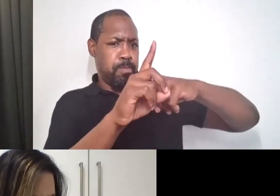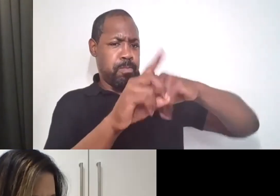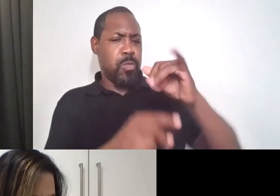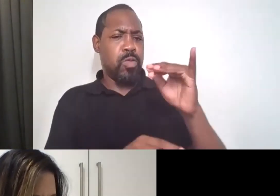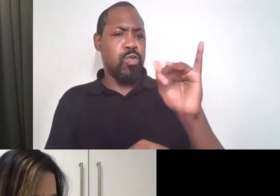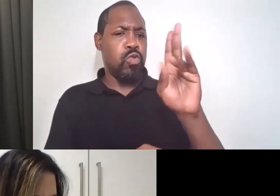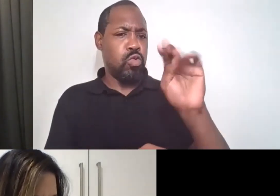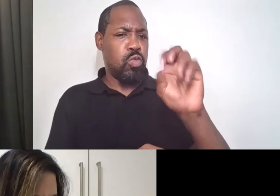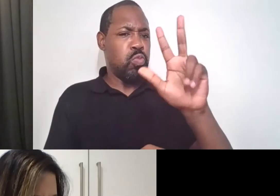36 for the month.